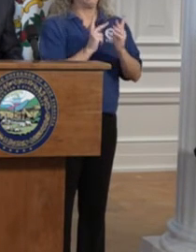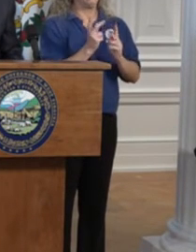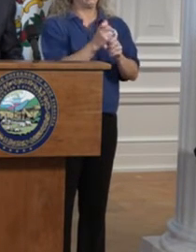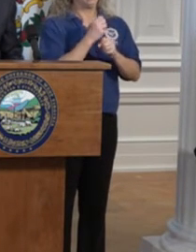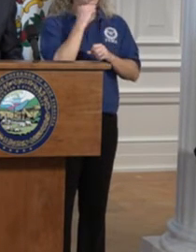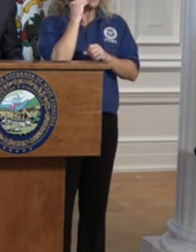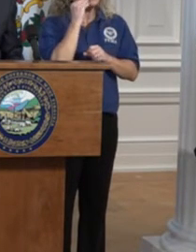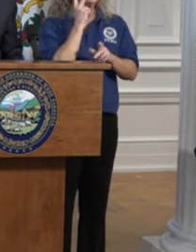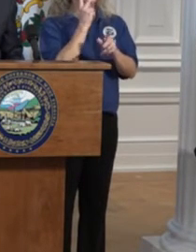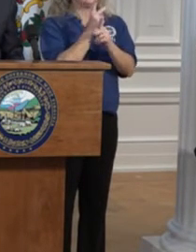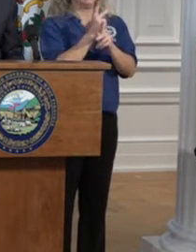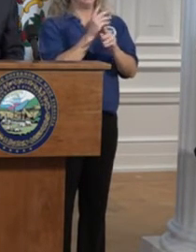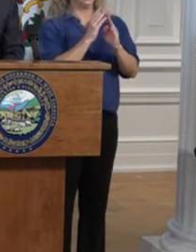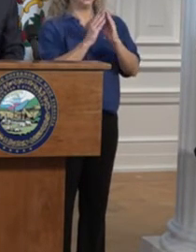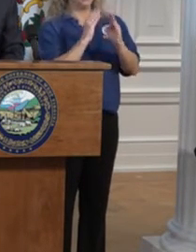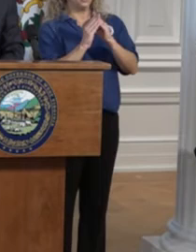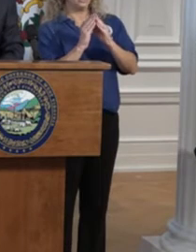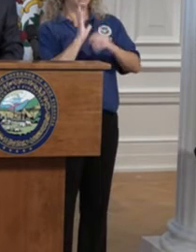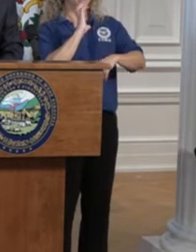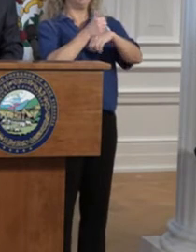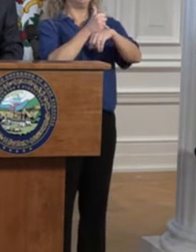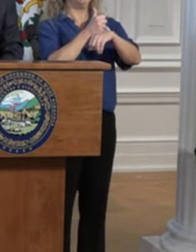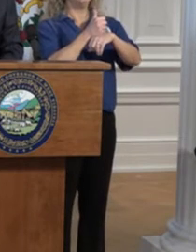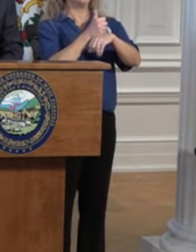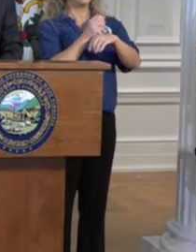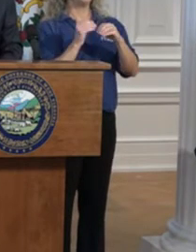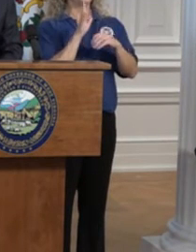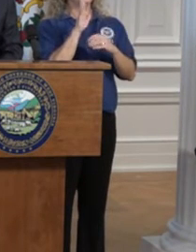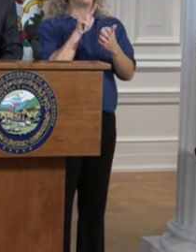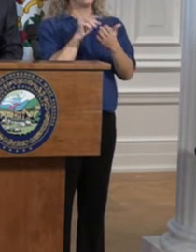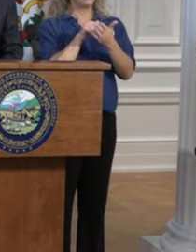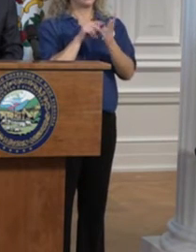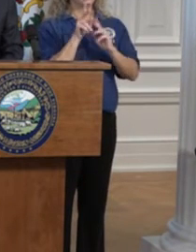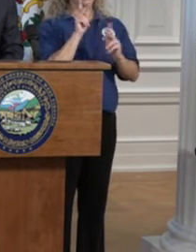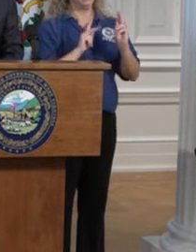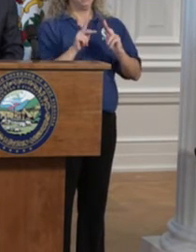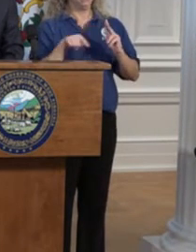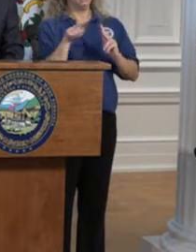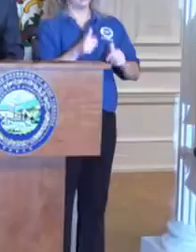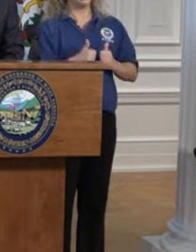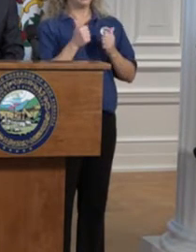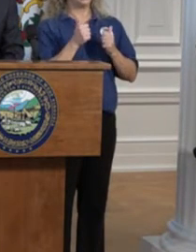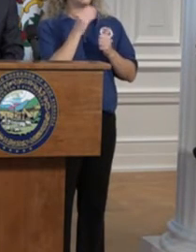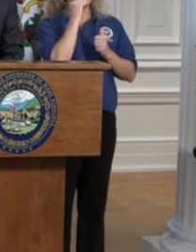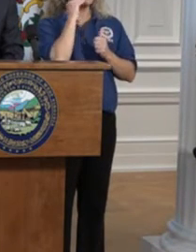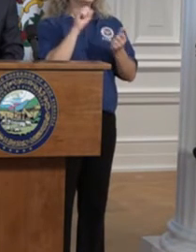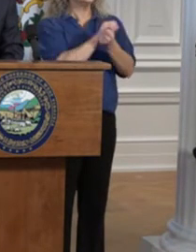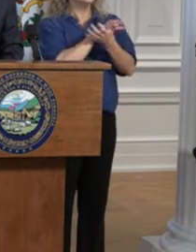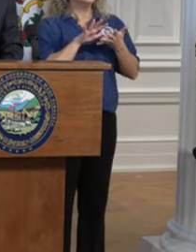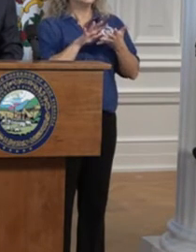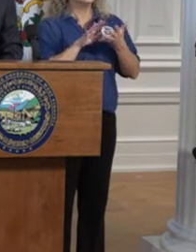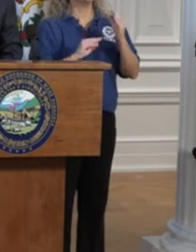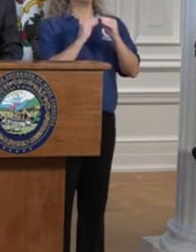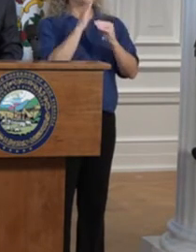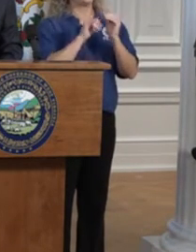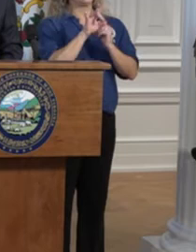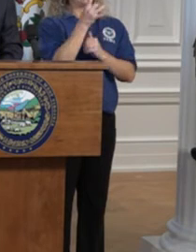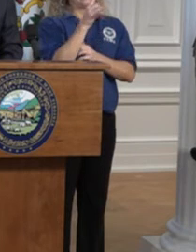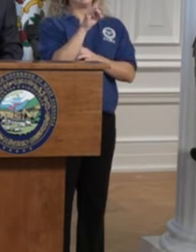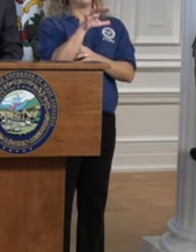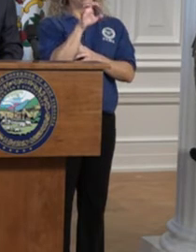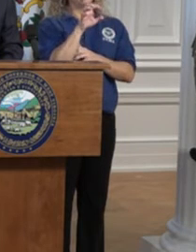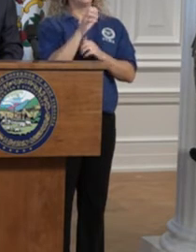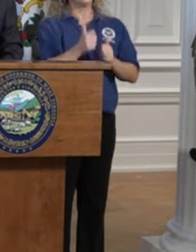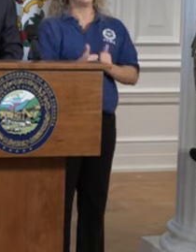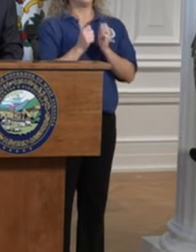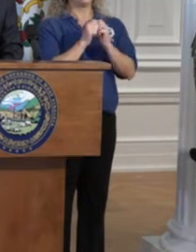communities intact. Currently, more than 3,000 individuals are living in damaged dwellings, and more than 1,800 are